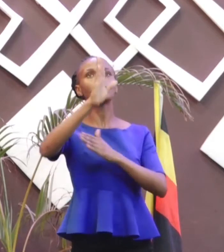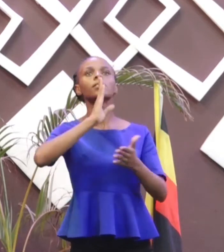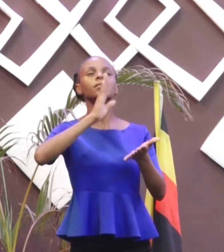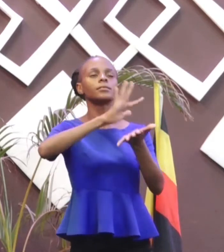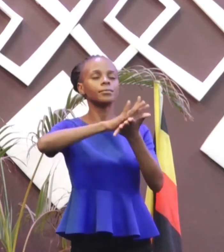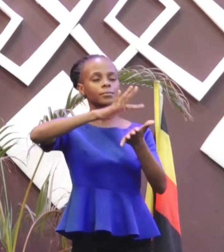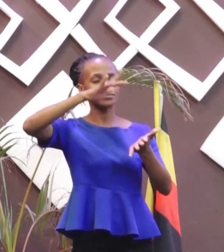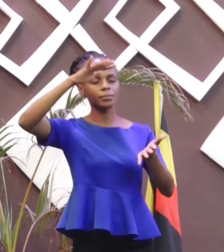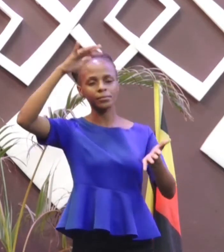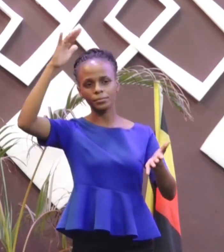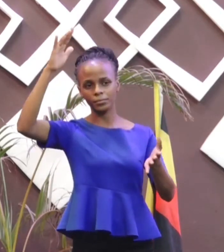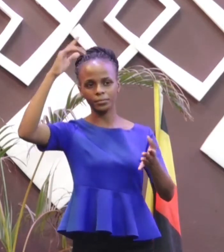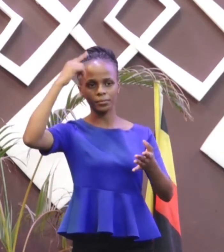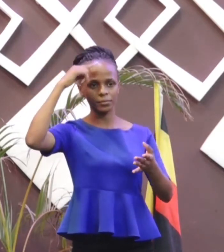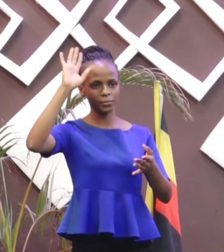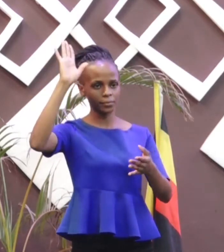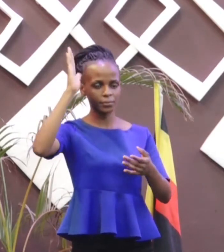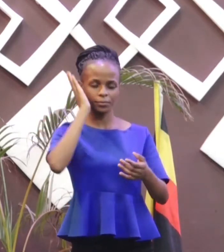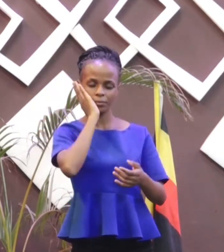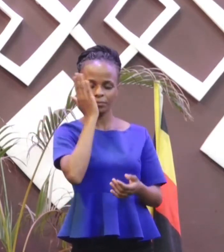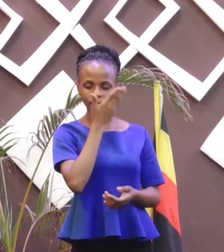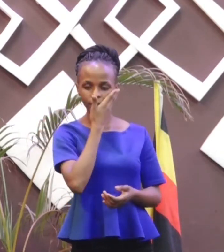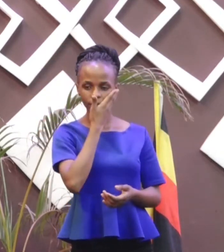departments. May God be glorified for the